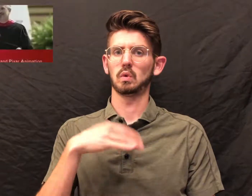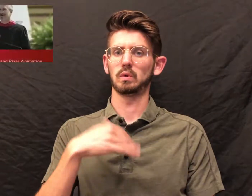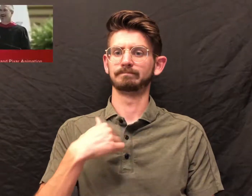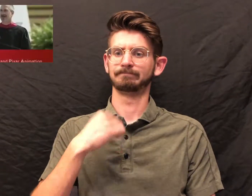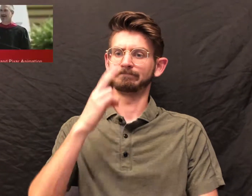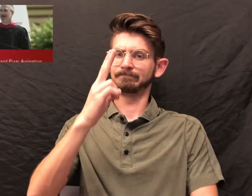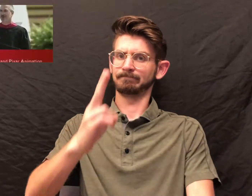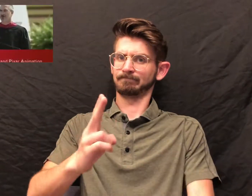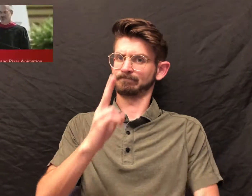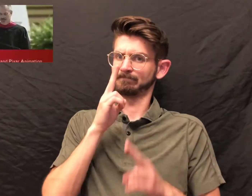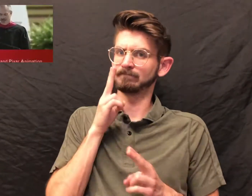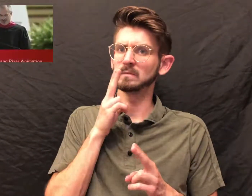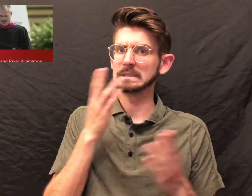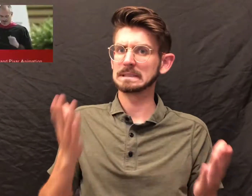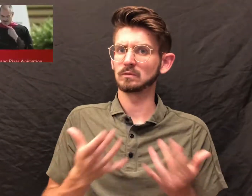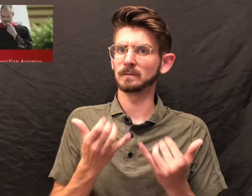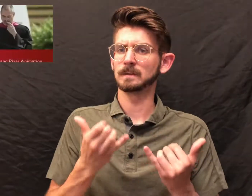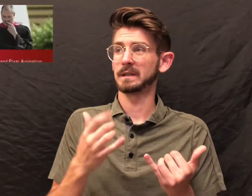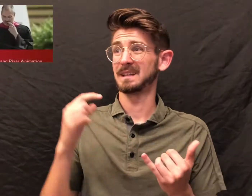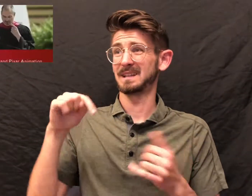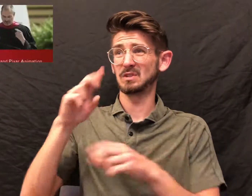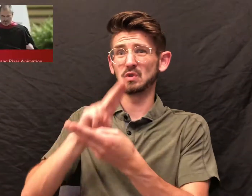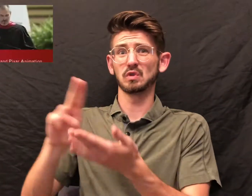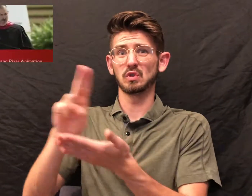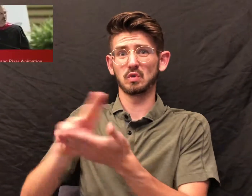commencement from one of the finest universities in the world.